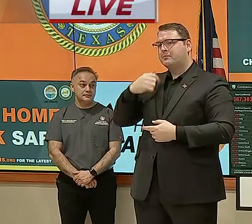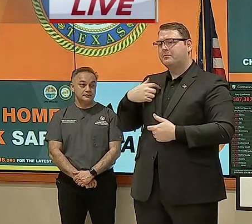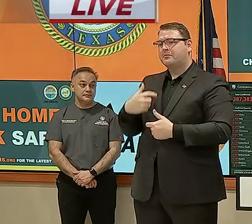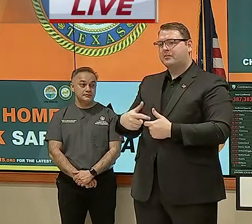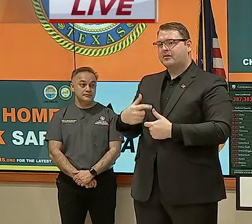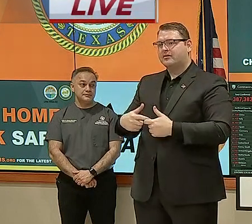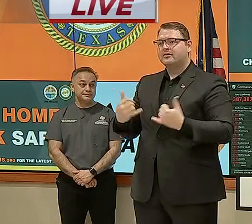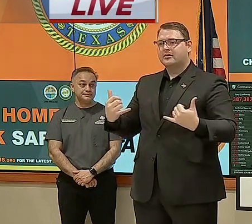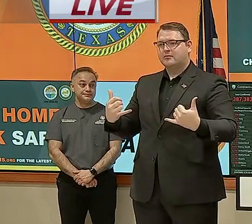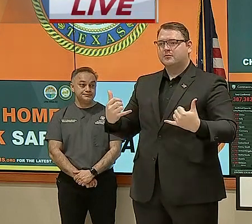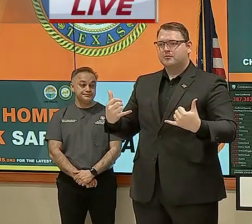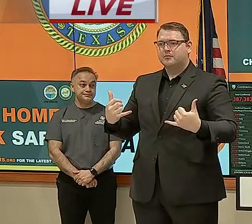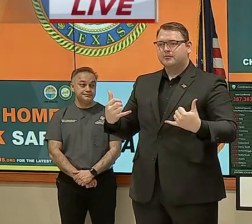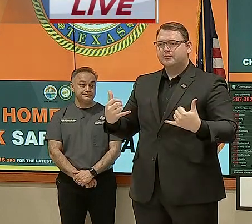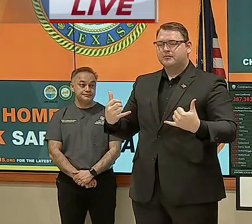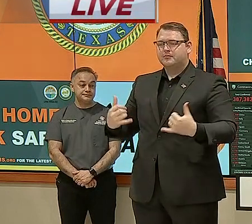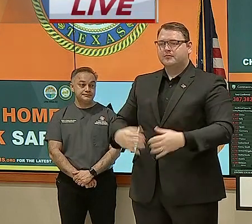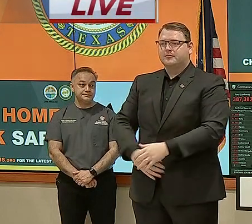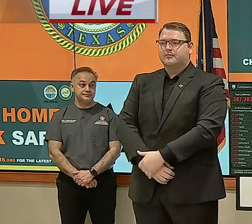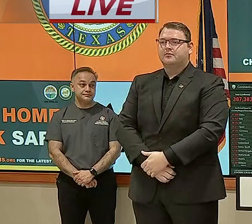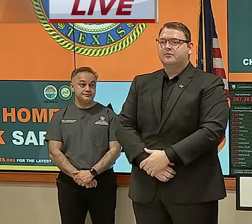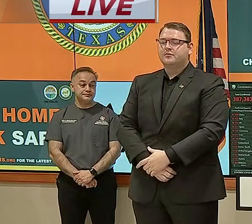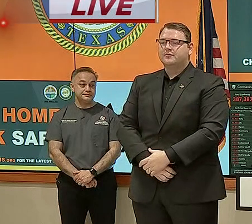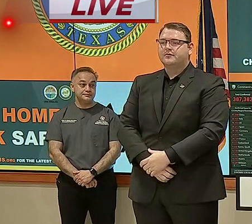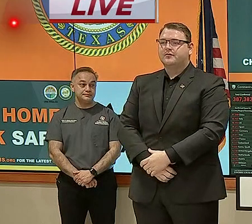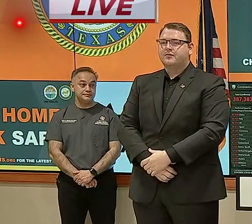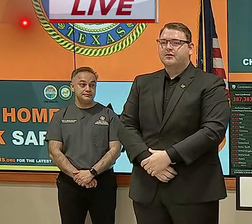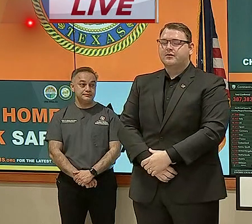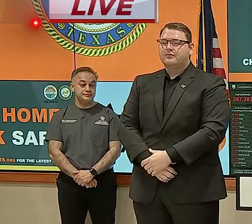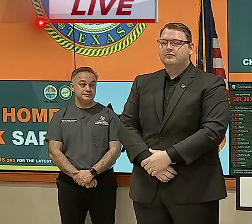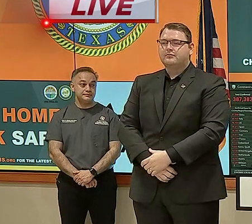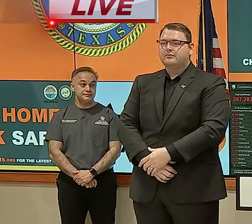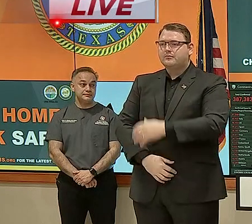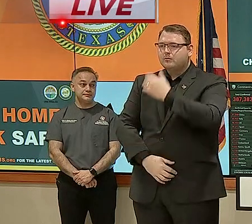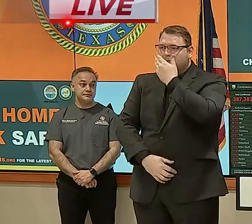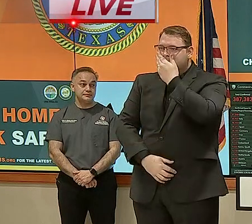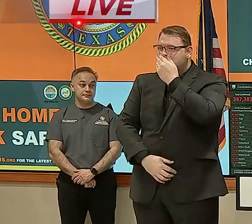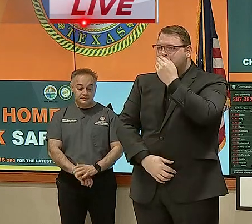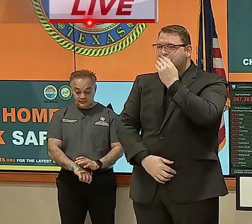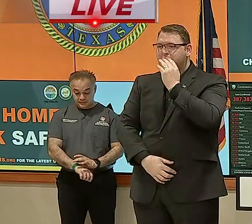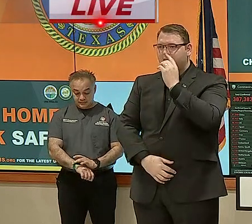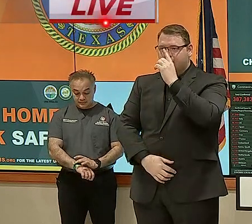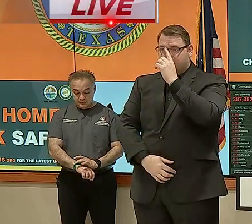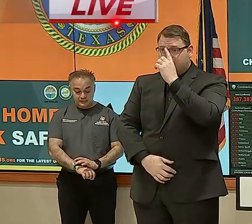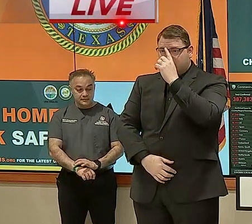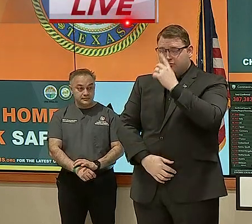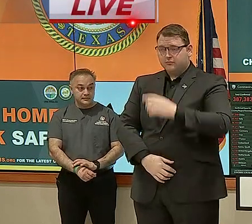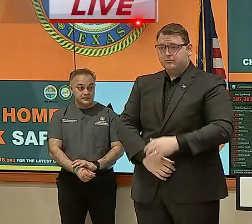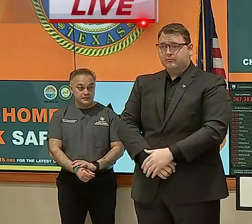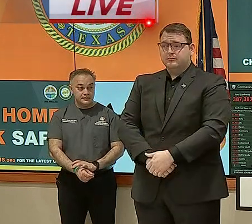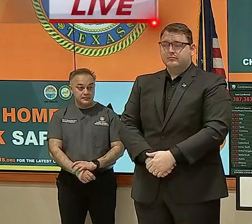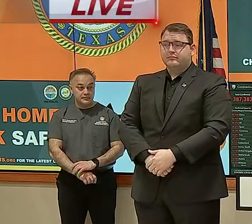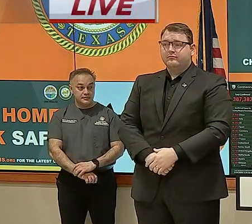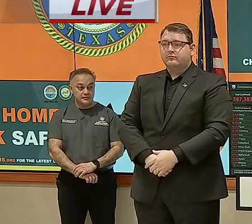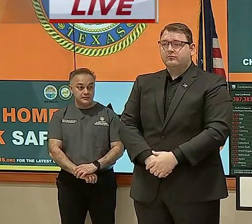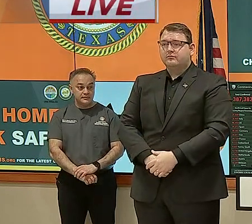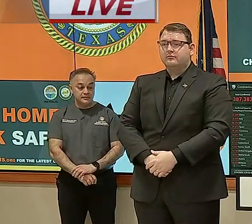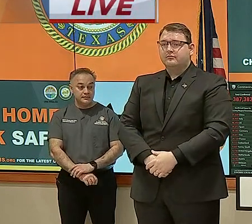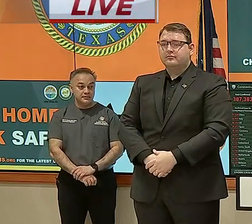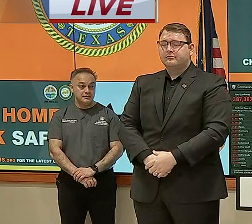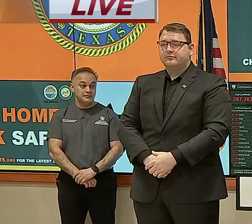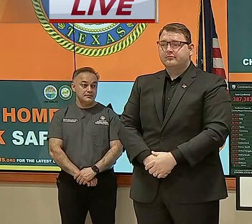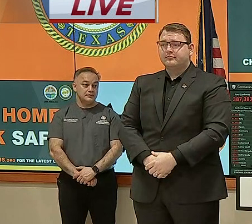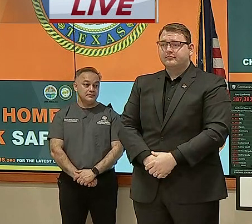And you just heard a stay-at-home order issued by the Harris County Judge Lena Hidalgo. In fact, she calls it